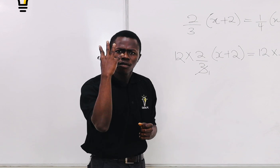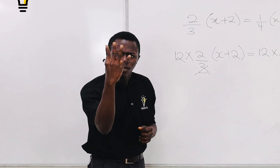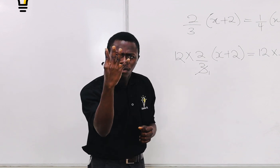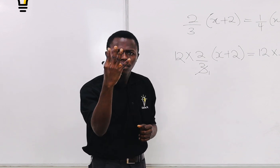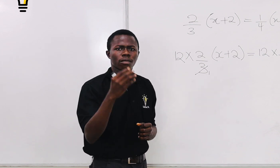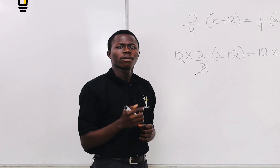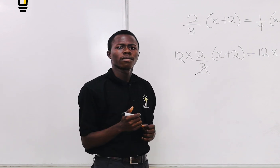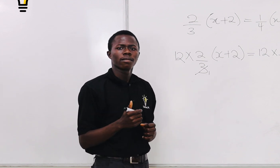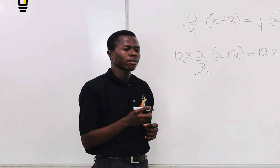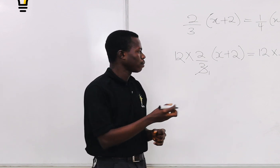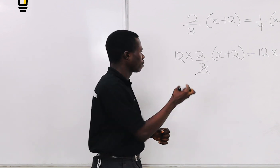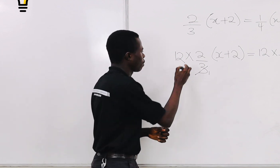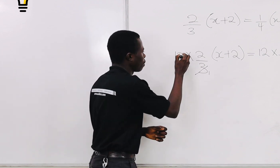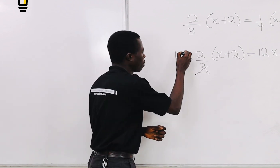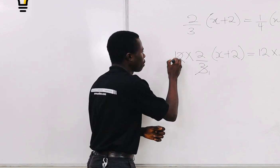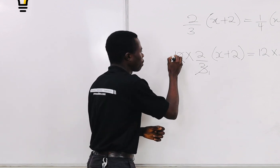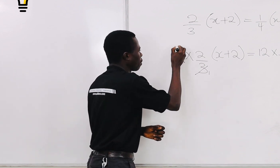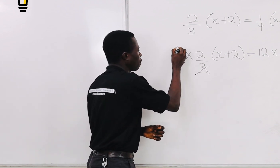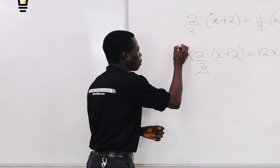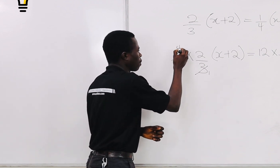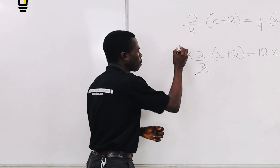4. Yes.